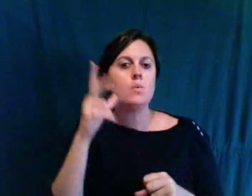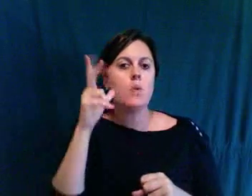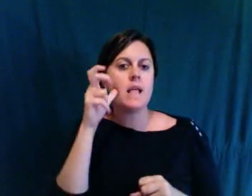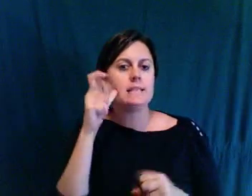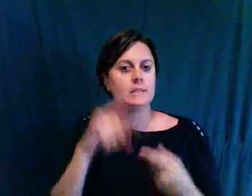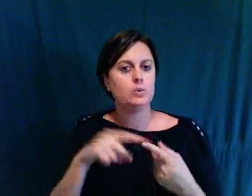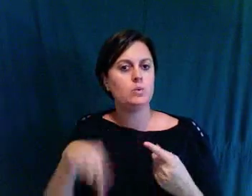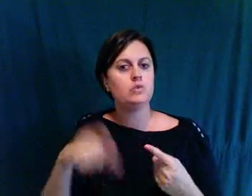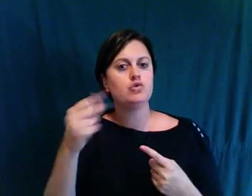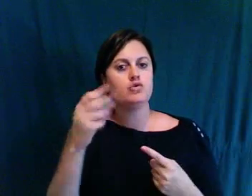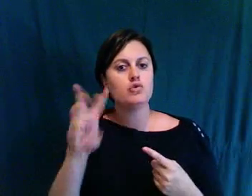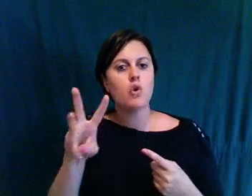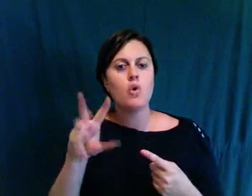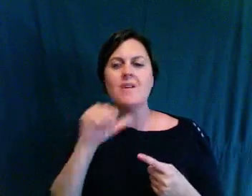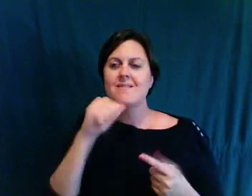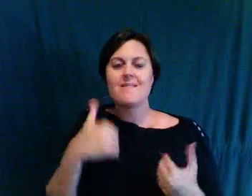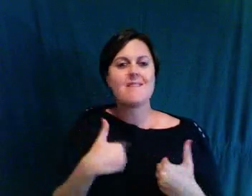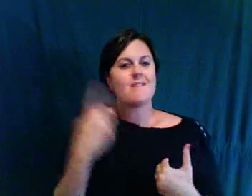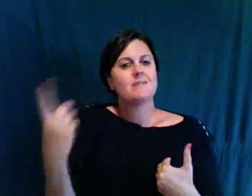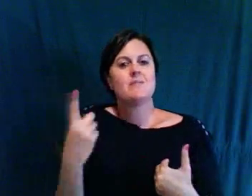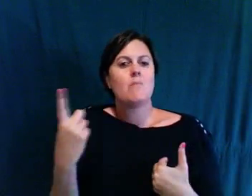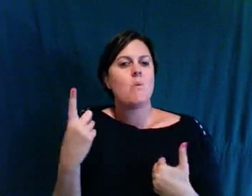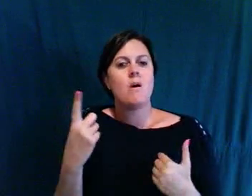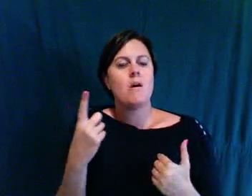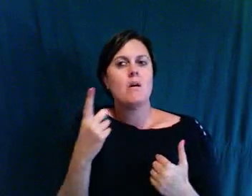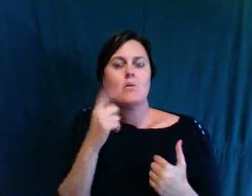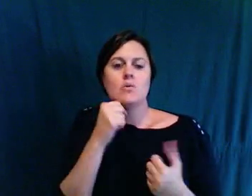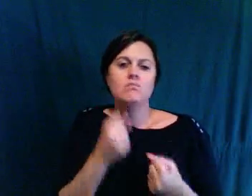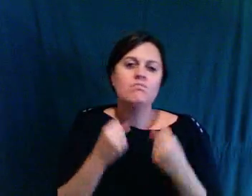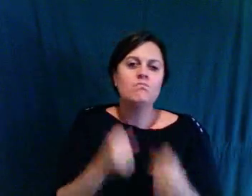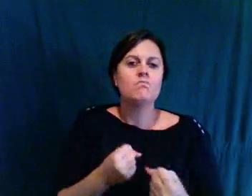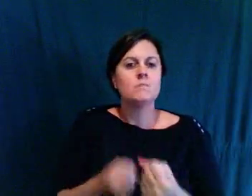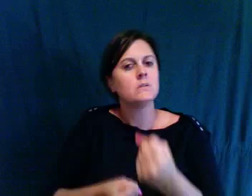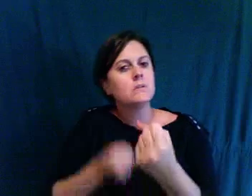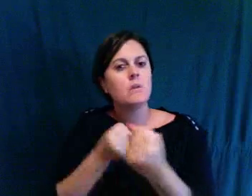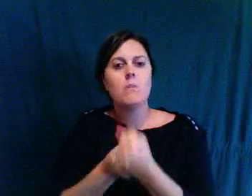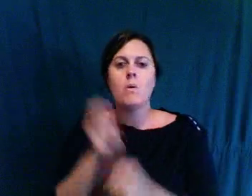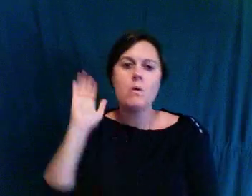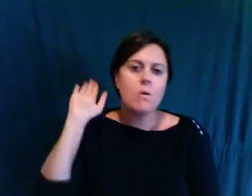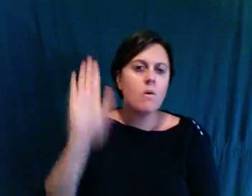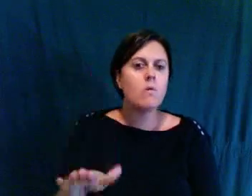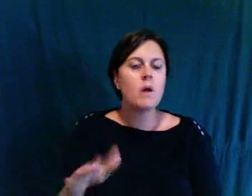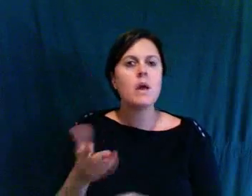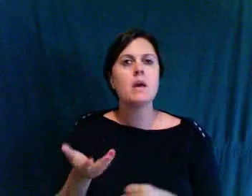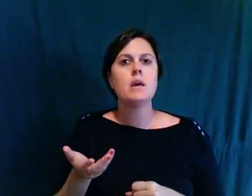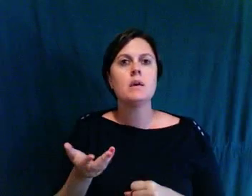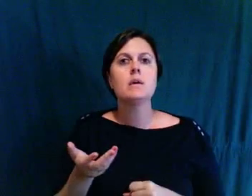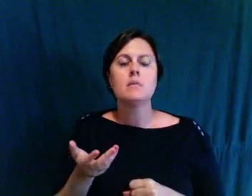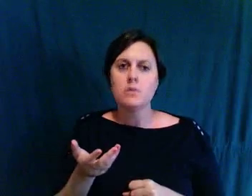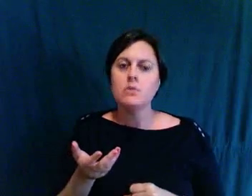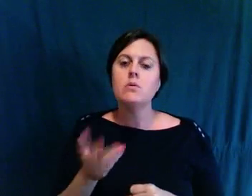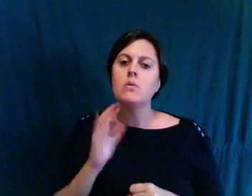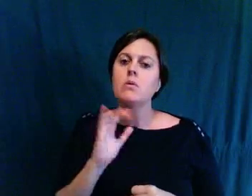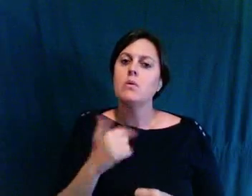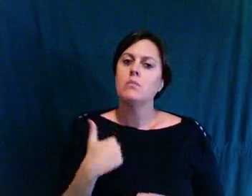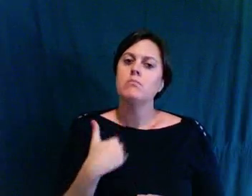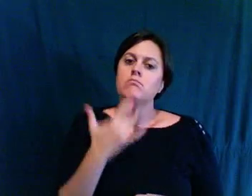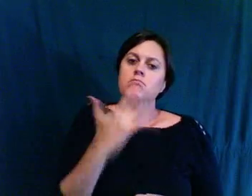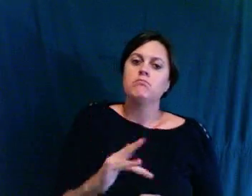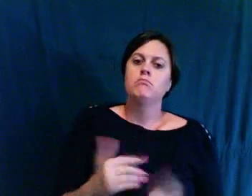and I know that that's not the case. I know that that's something that was, was very wonderful for us. And I'm acknowledging that